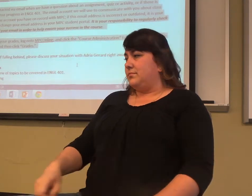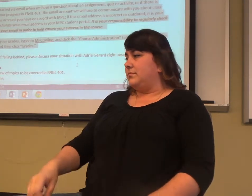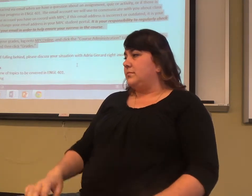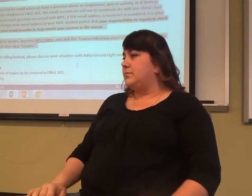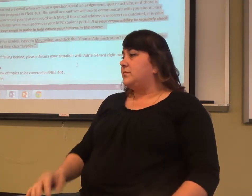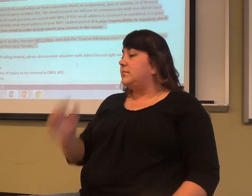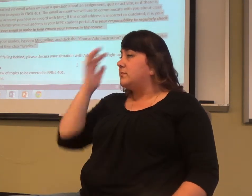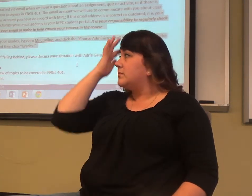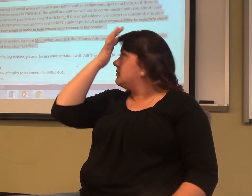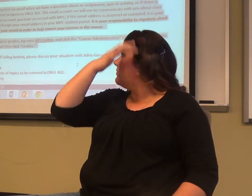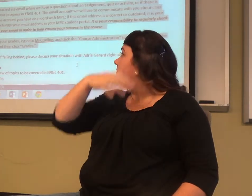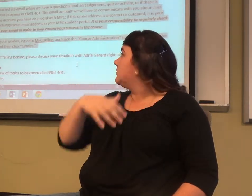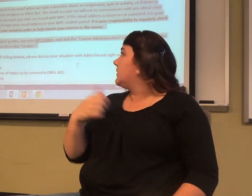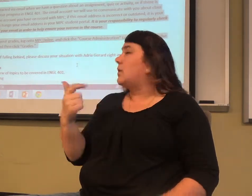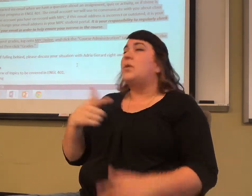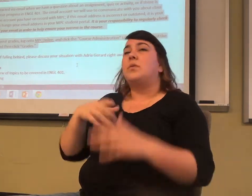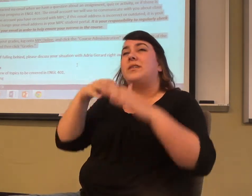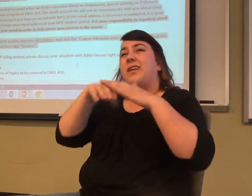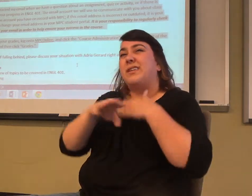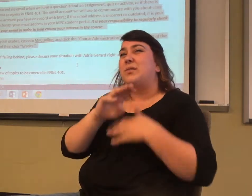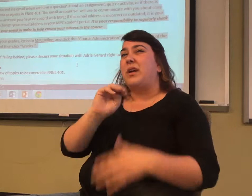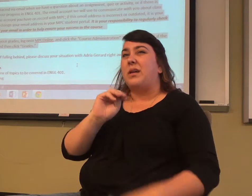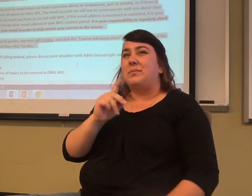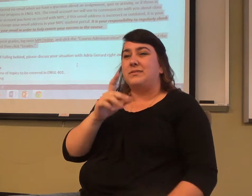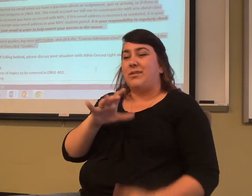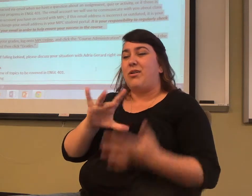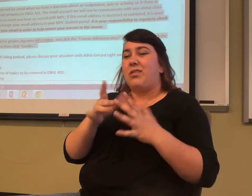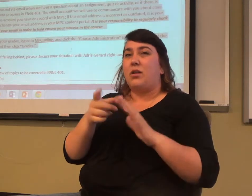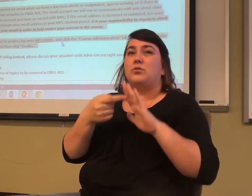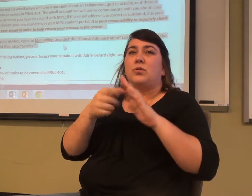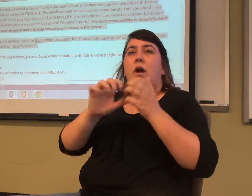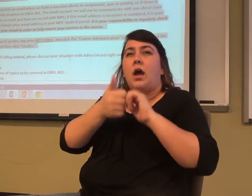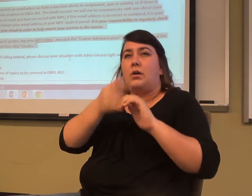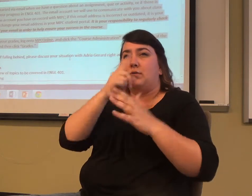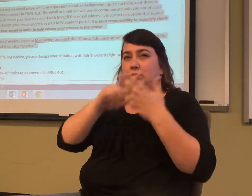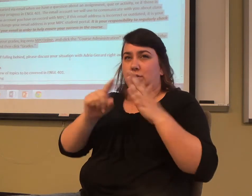I will show you when we get into MPC Online how to check your grades.